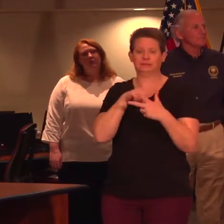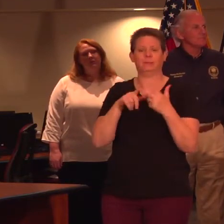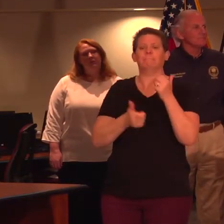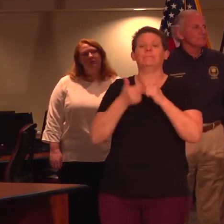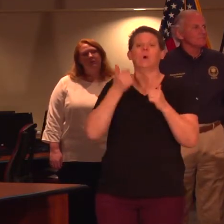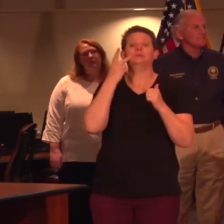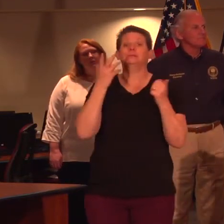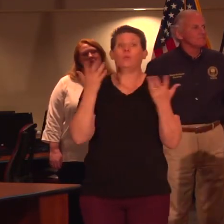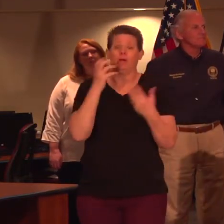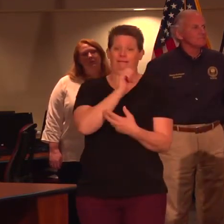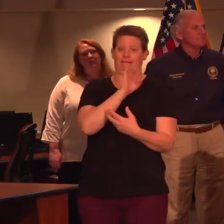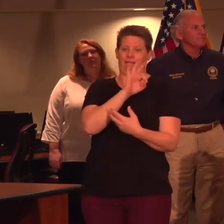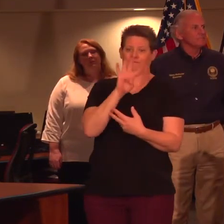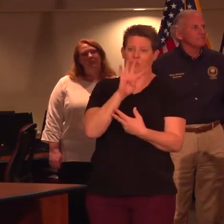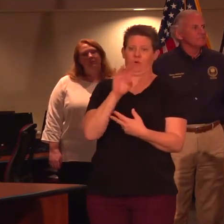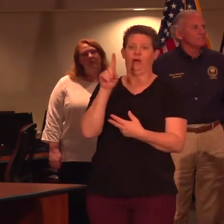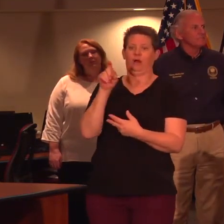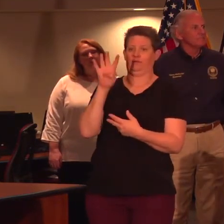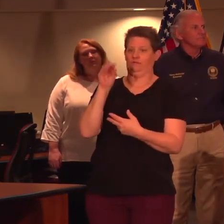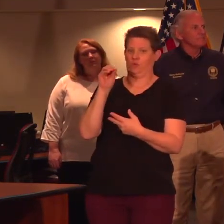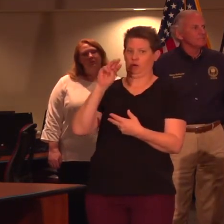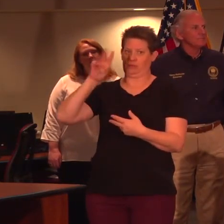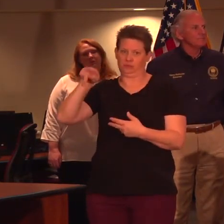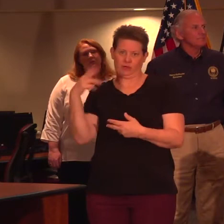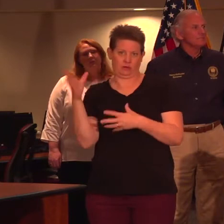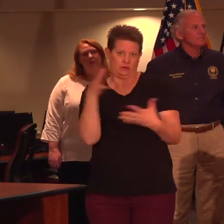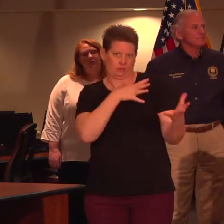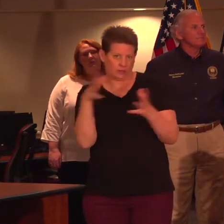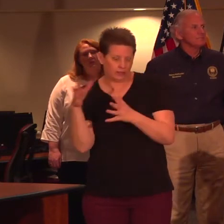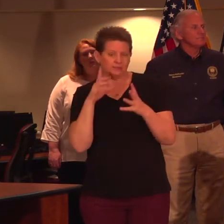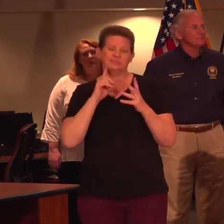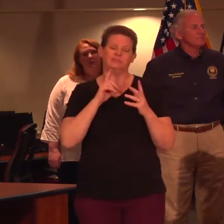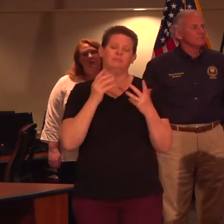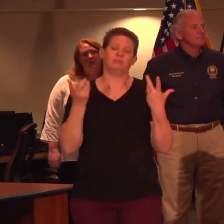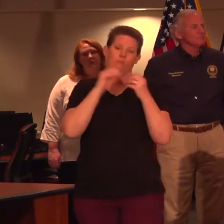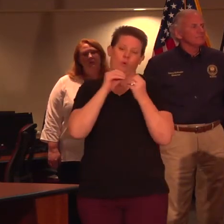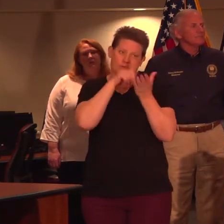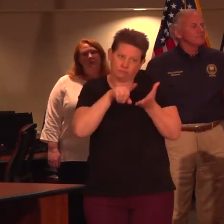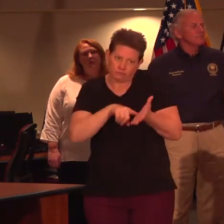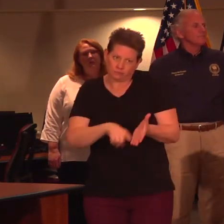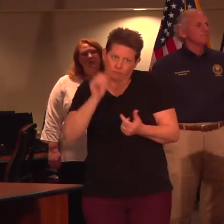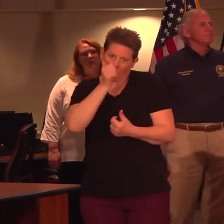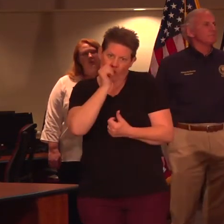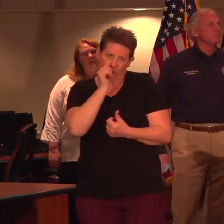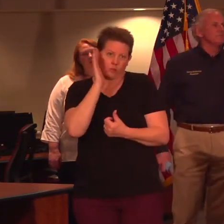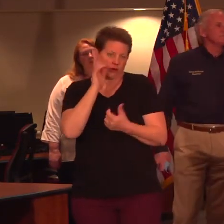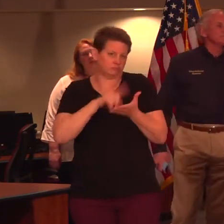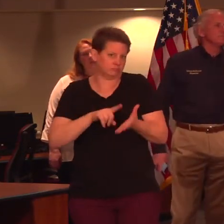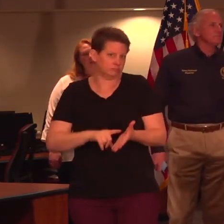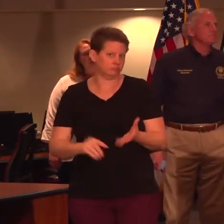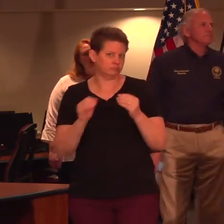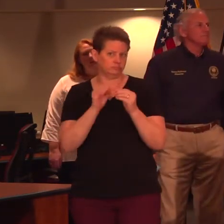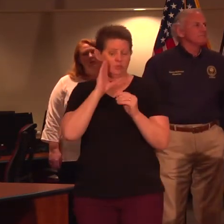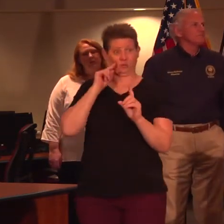EF3 damage so far, 140 miles per hour. Additional survey work will be required tomorrow along this track,